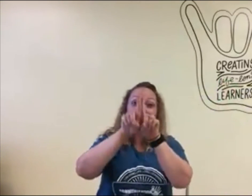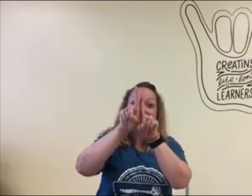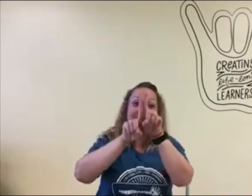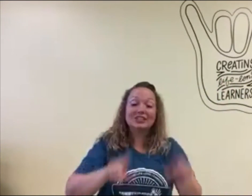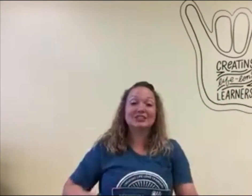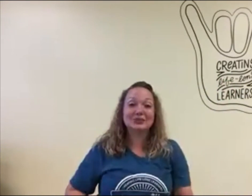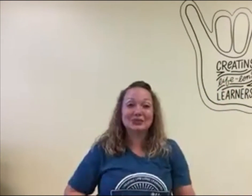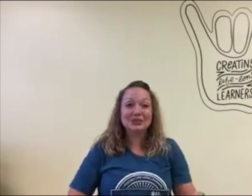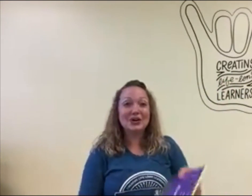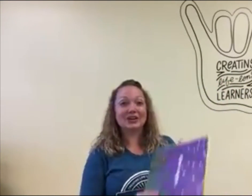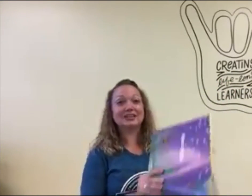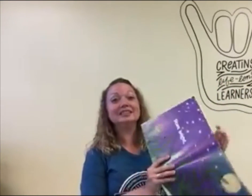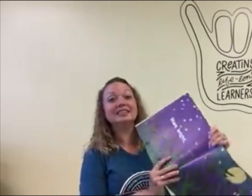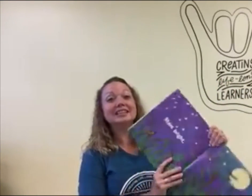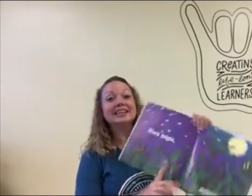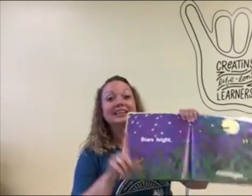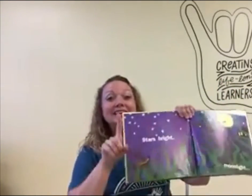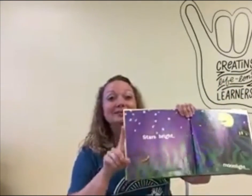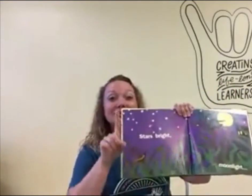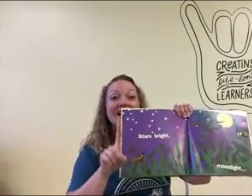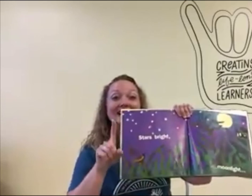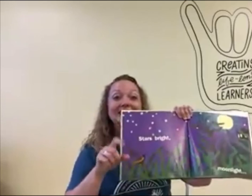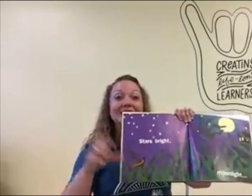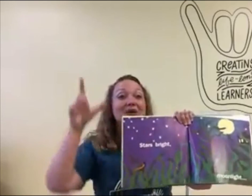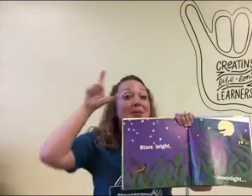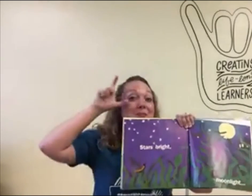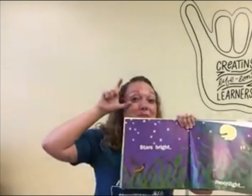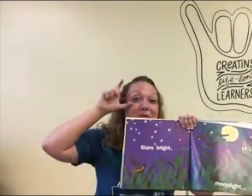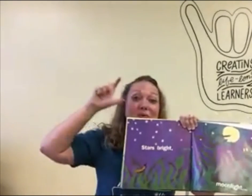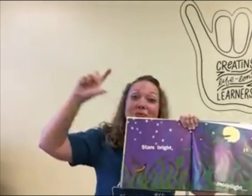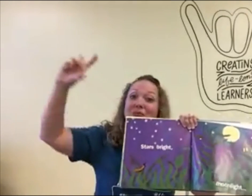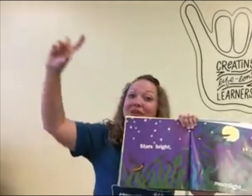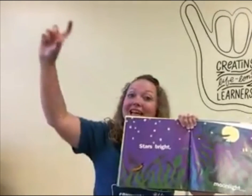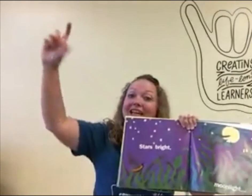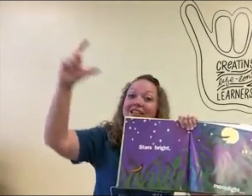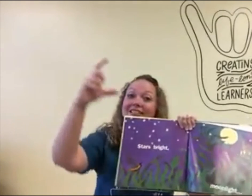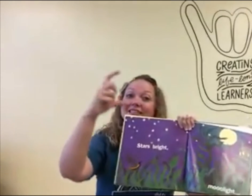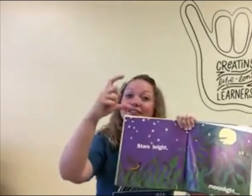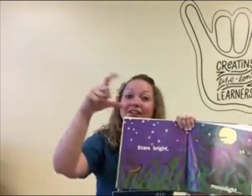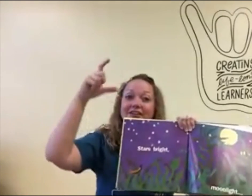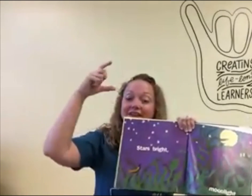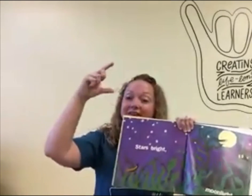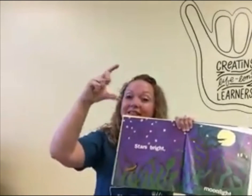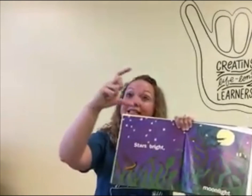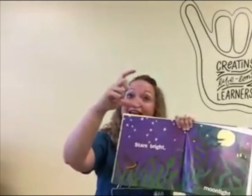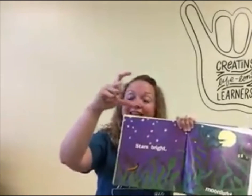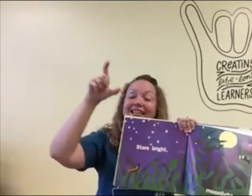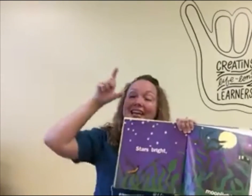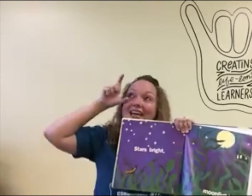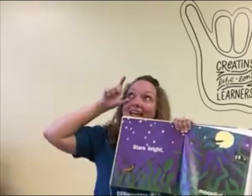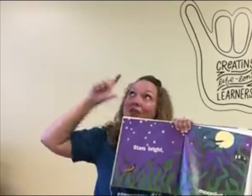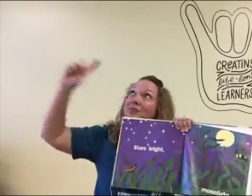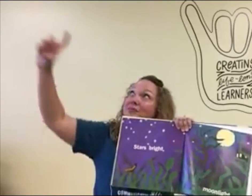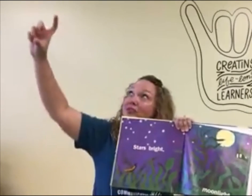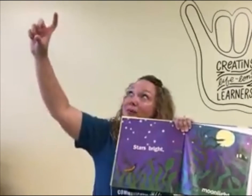So stars, bright, moon light. C finger, C hand, and you move it up towards the